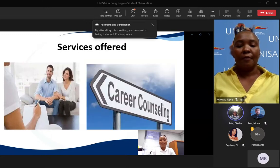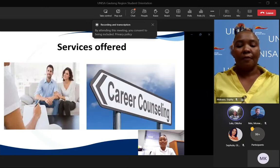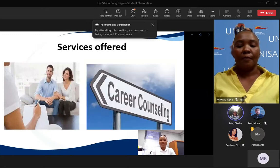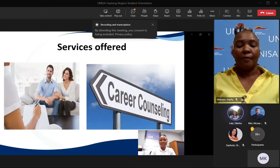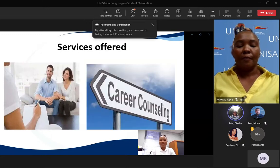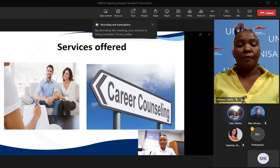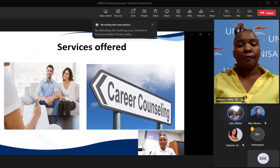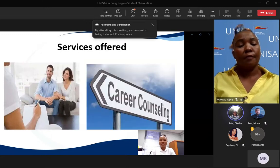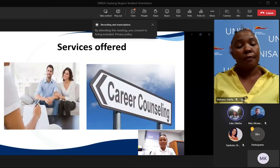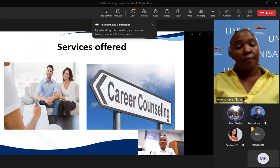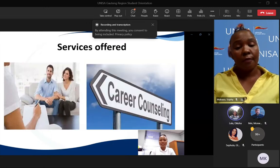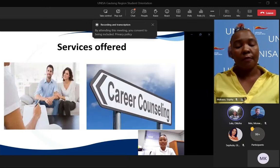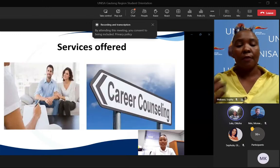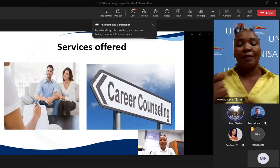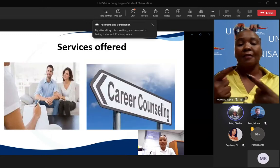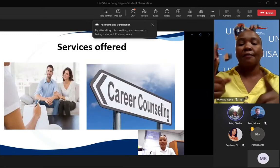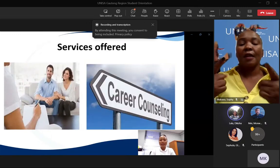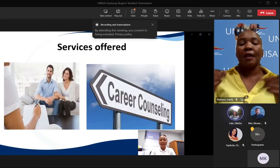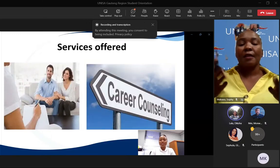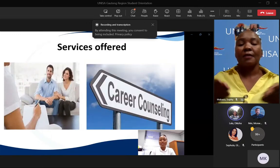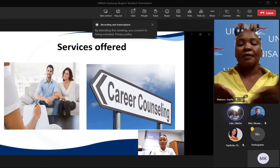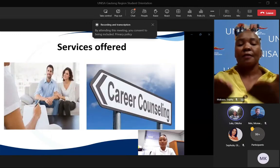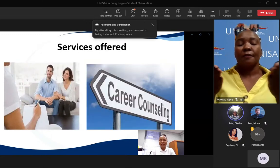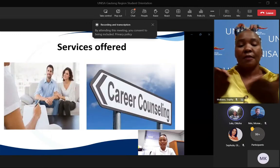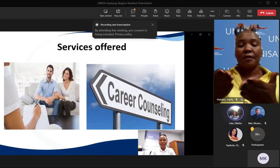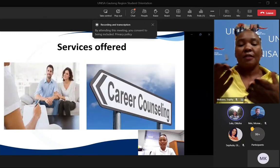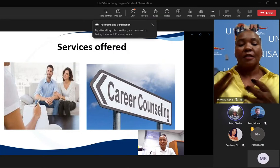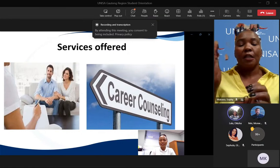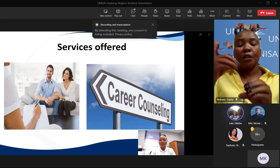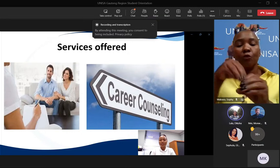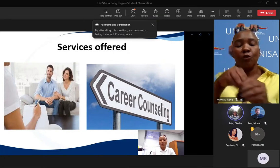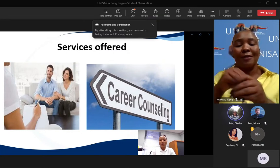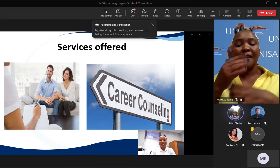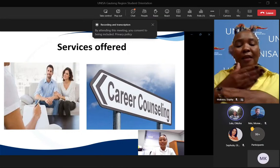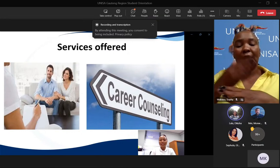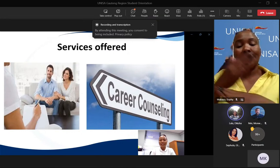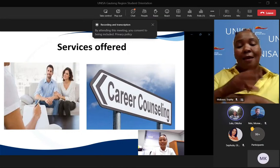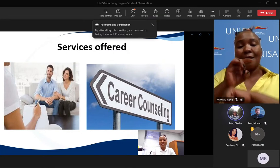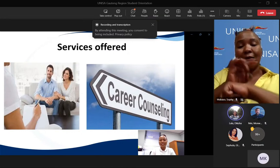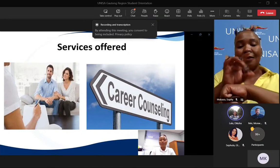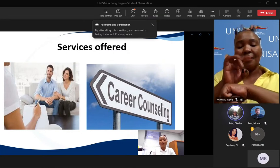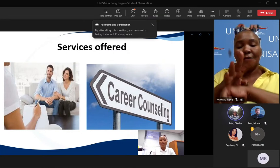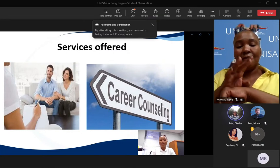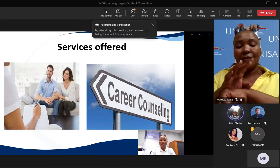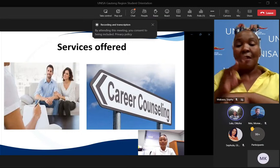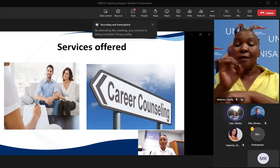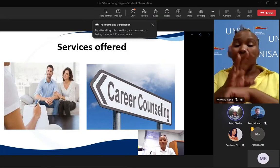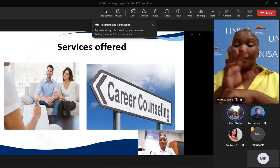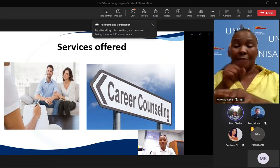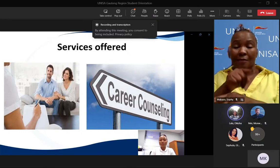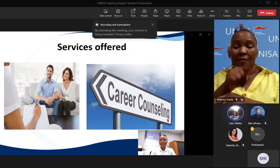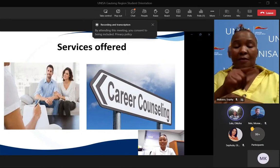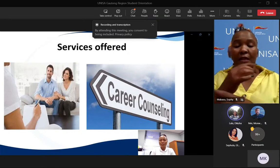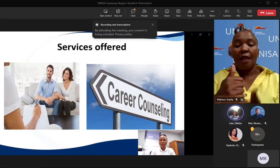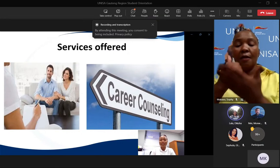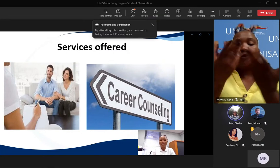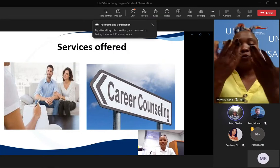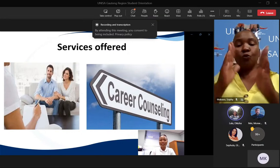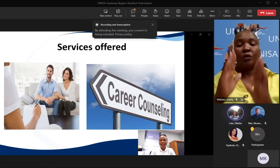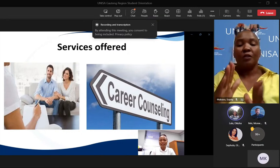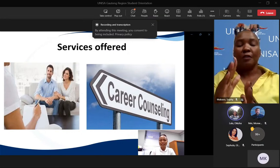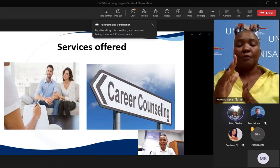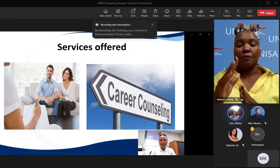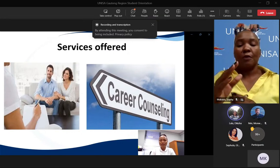we have different services uh which include career counseling on Career counseling we help students with career